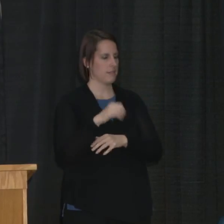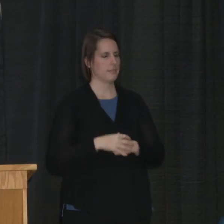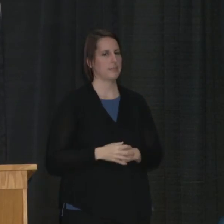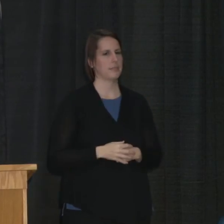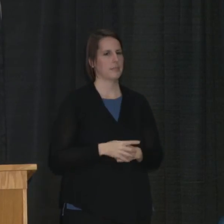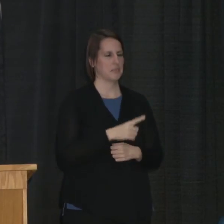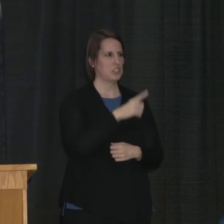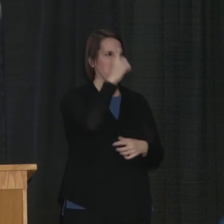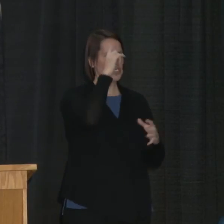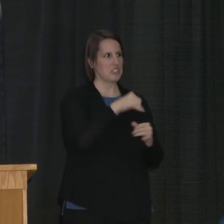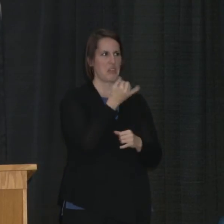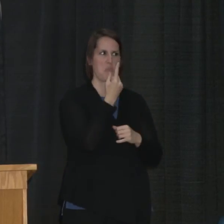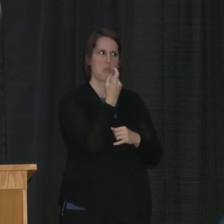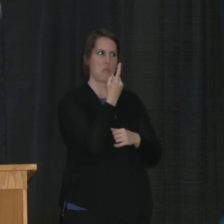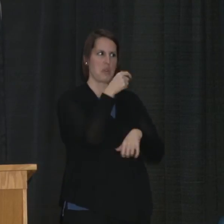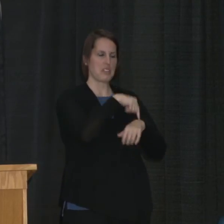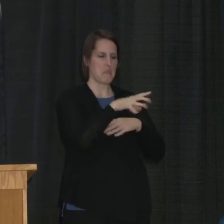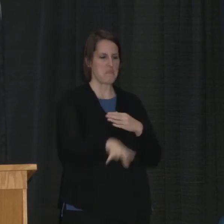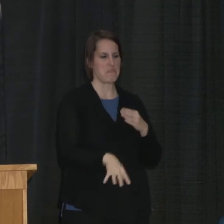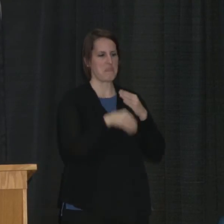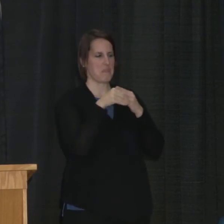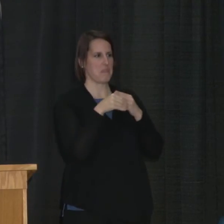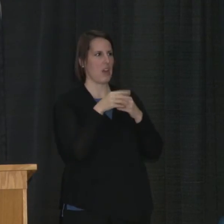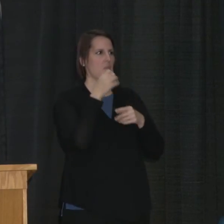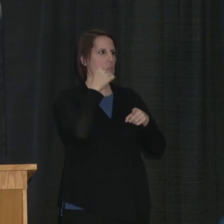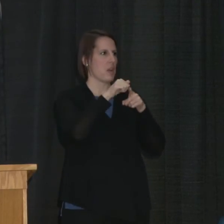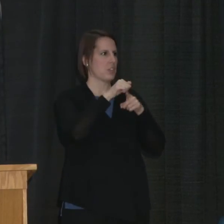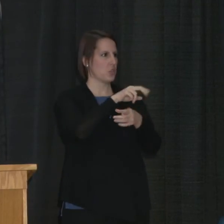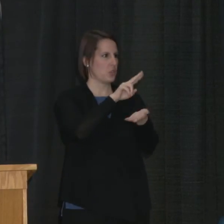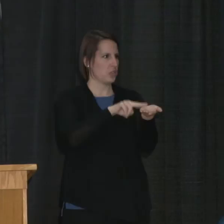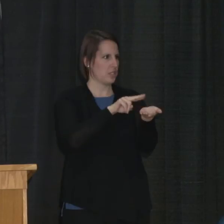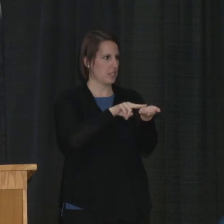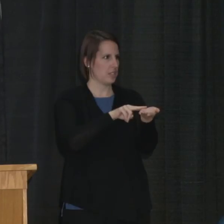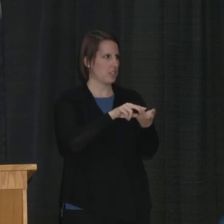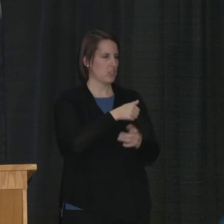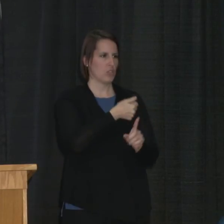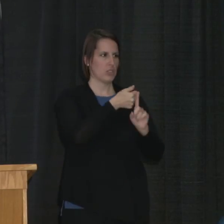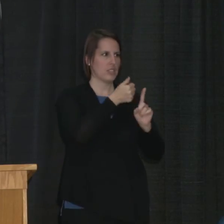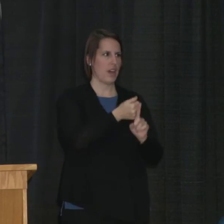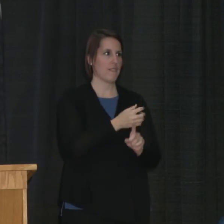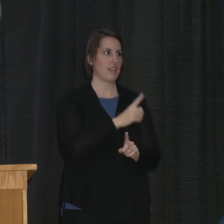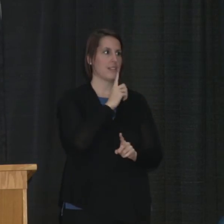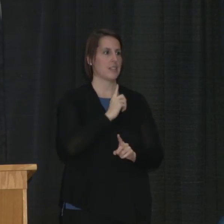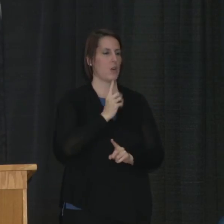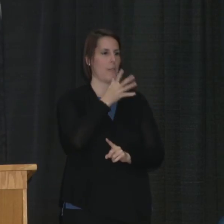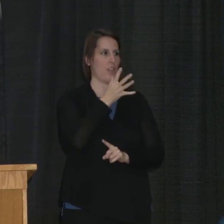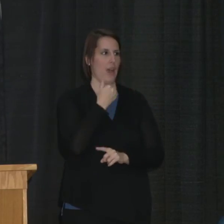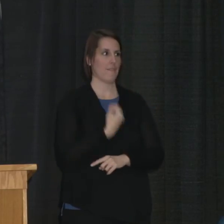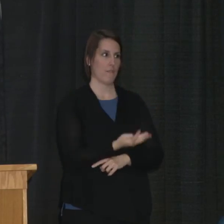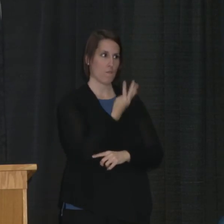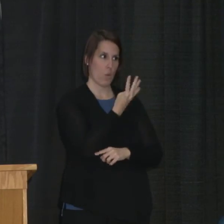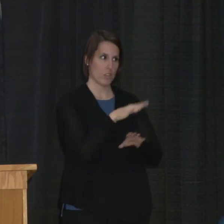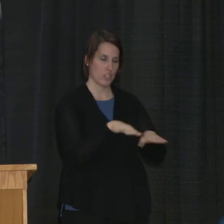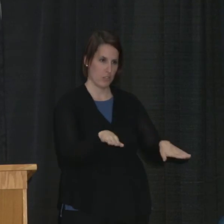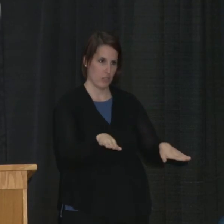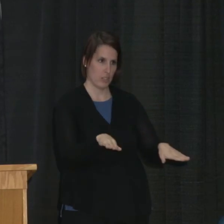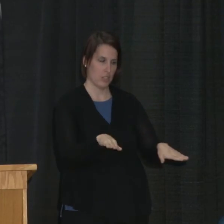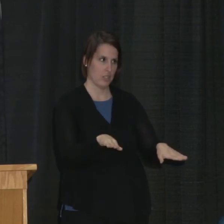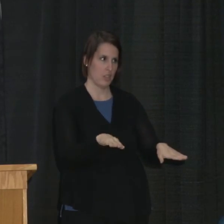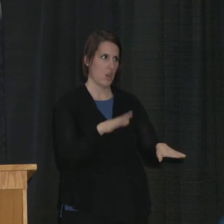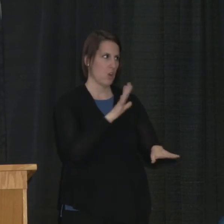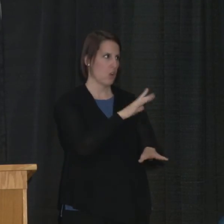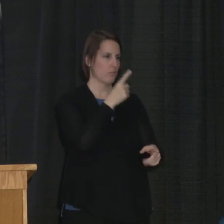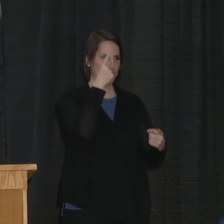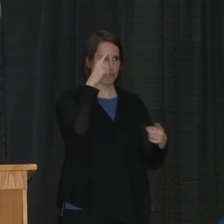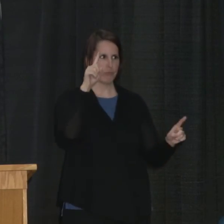again to pursue practical nursing. She is a determined single mother of 4 who is confident in the following her